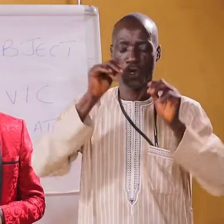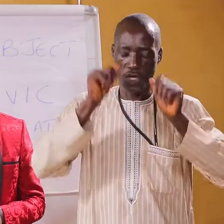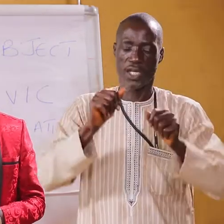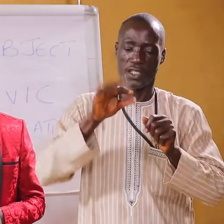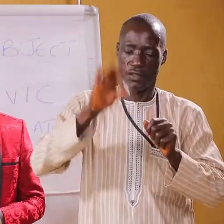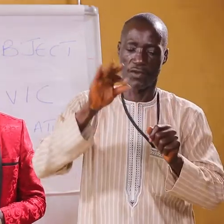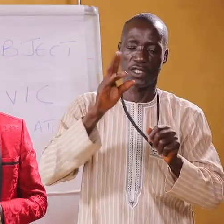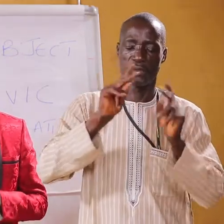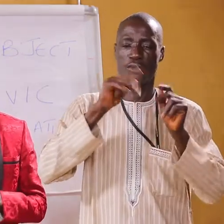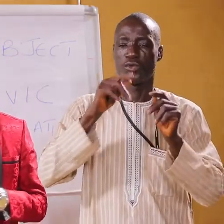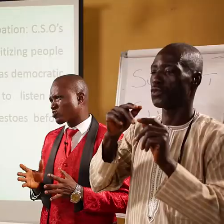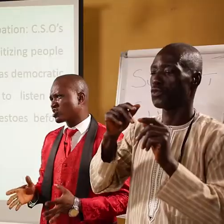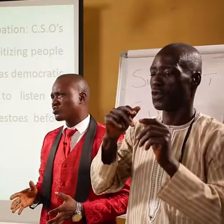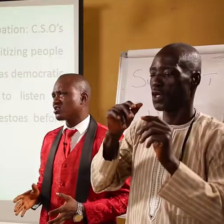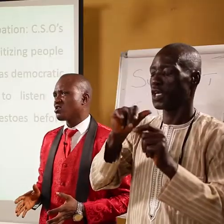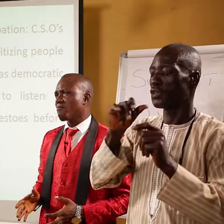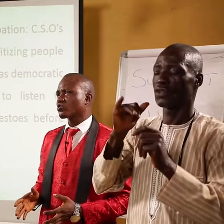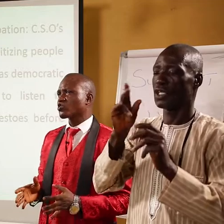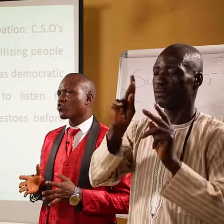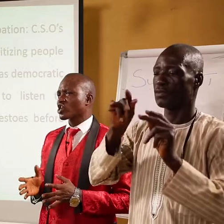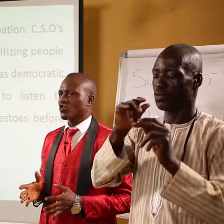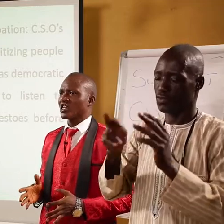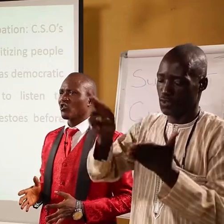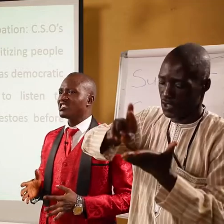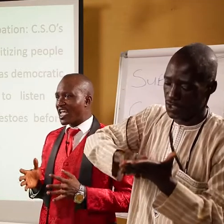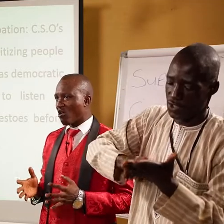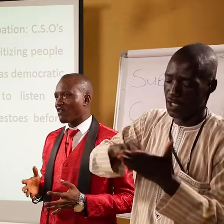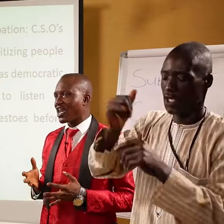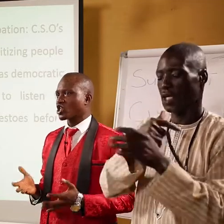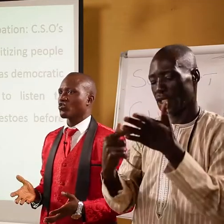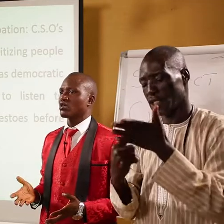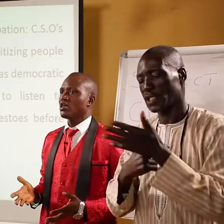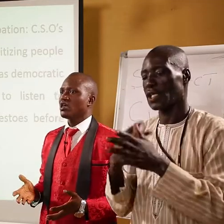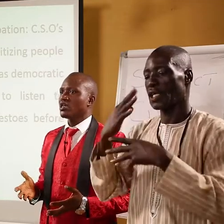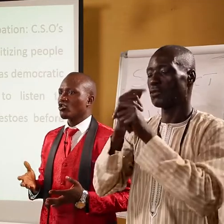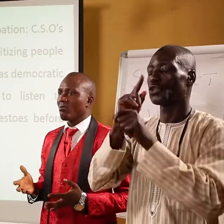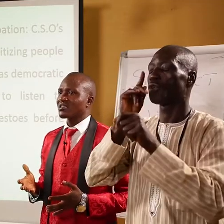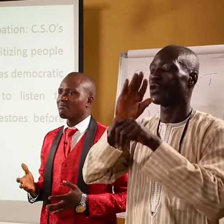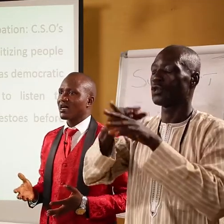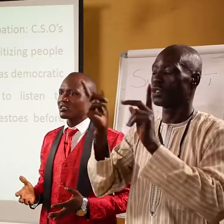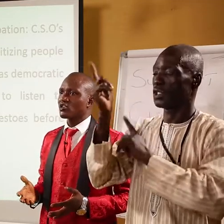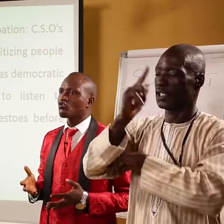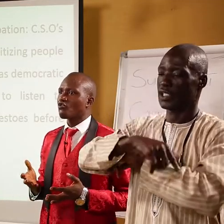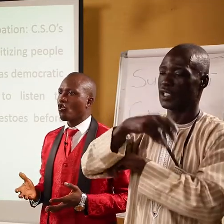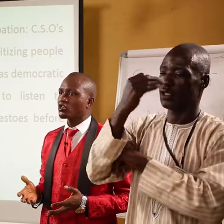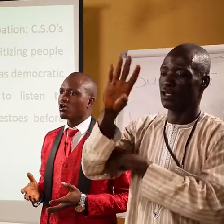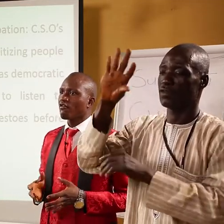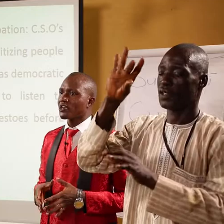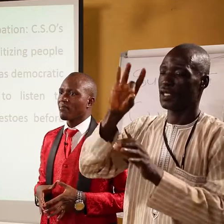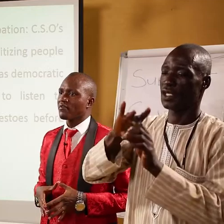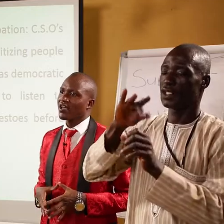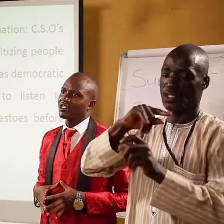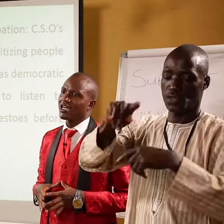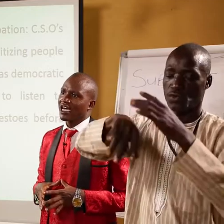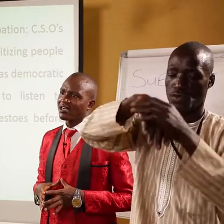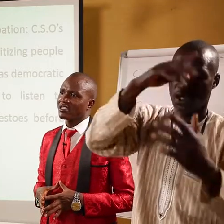their voters' cards, not just registering, but also ensuring that on the day of election, they come out in mass to vote for